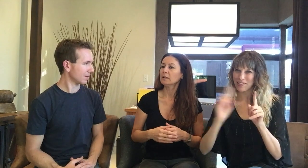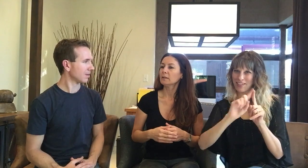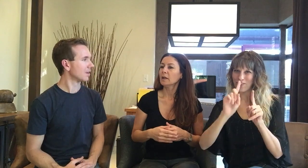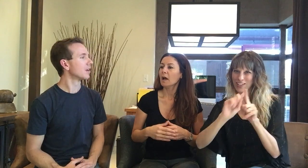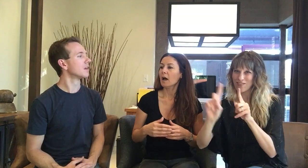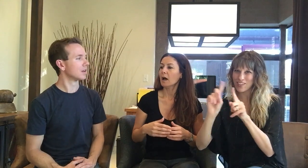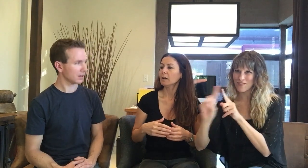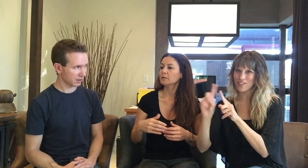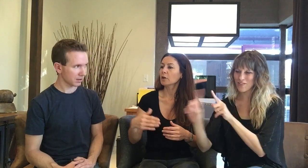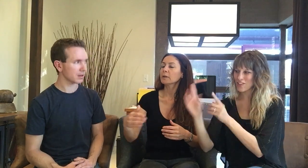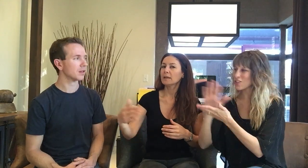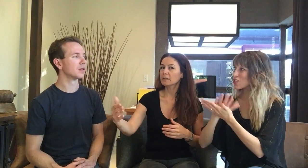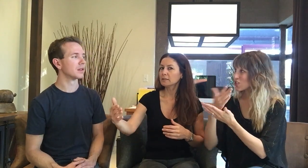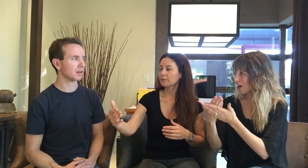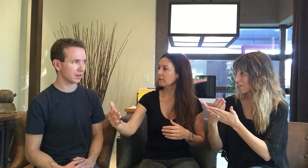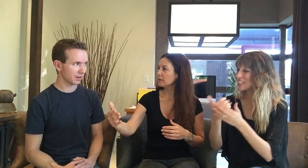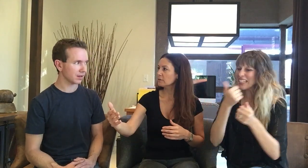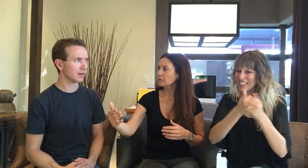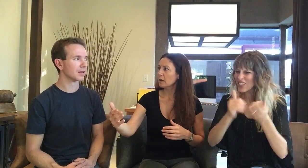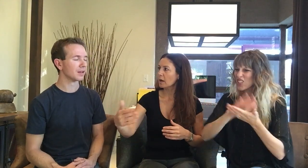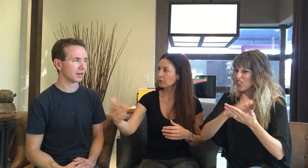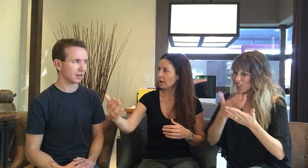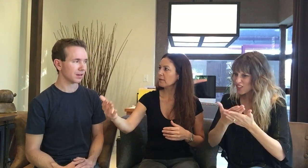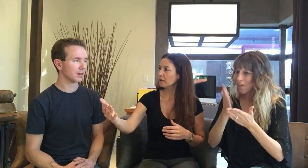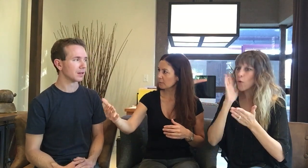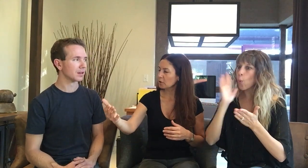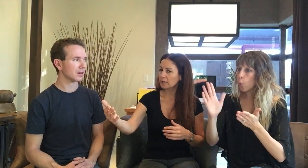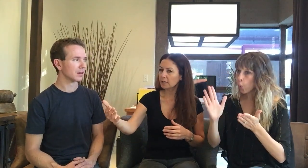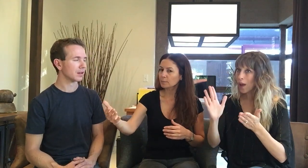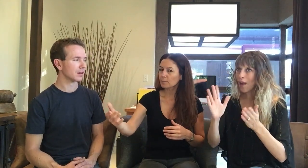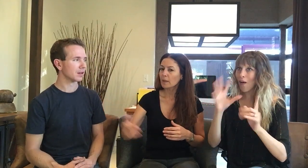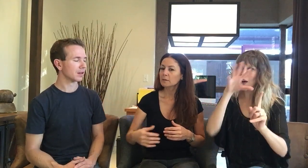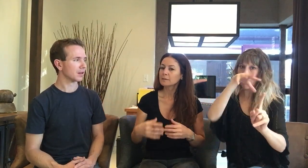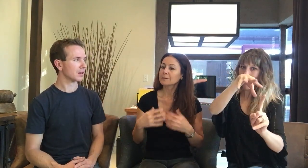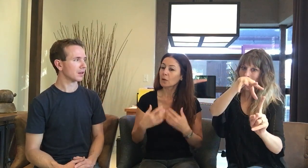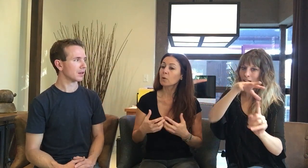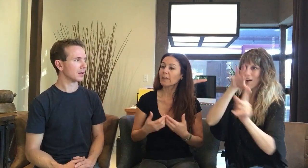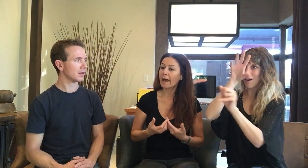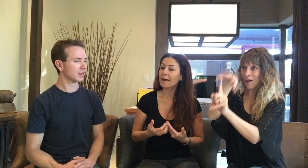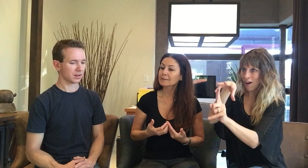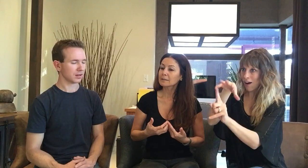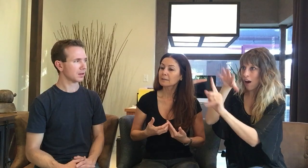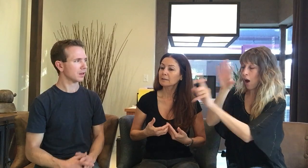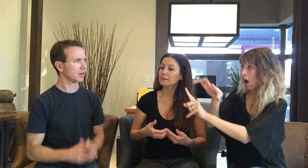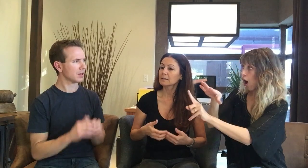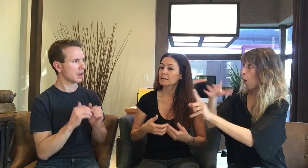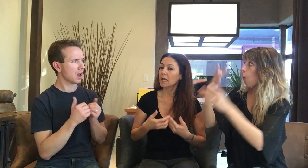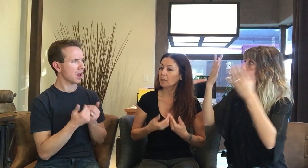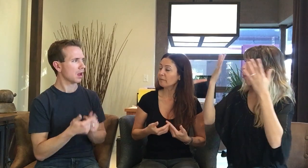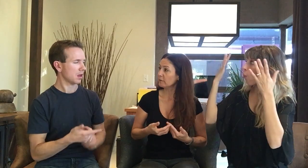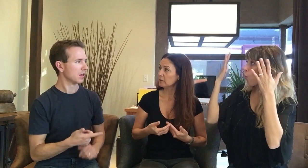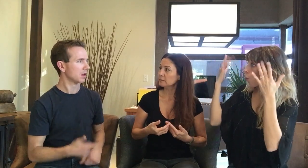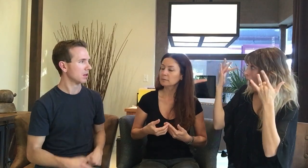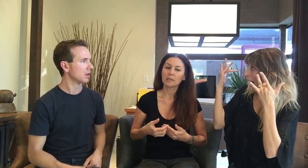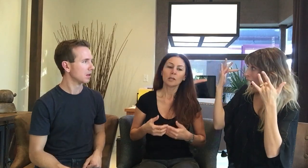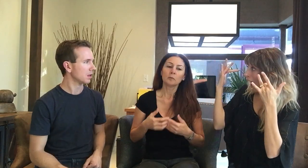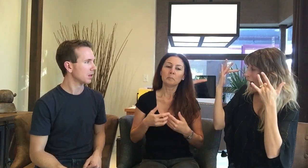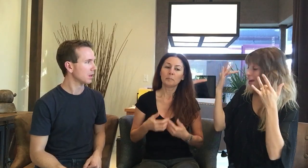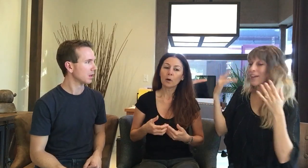will showcase a different chef in the community, so that this is helpful